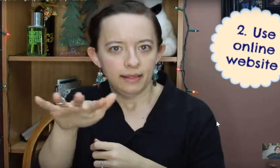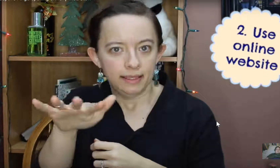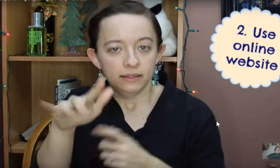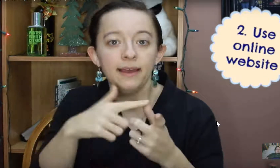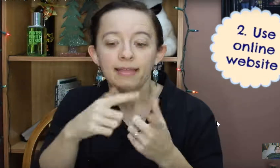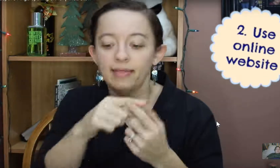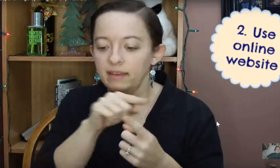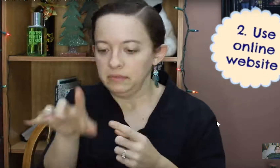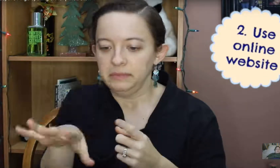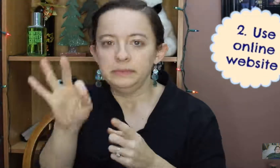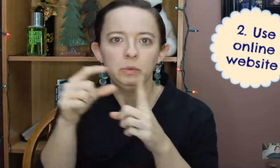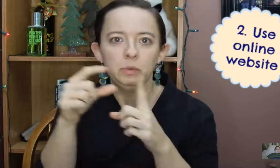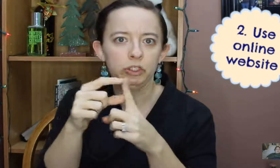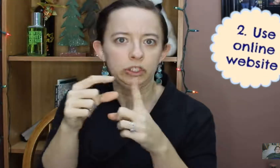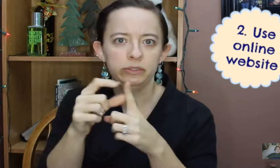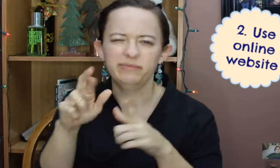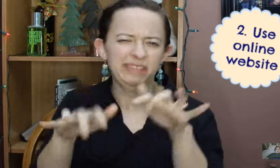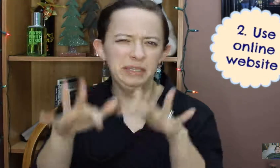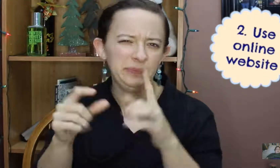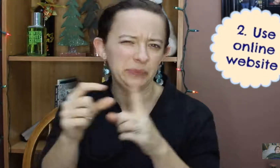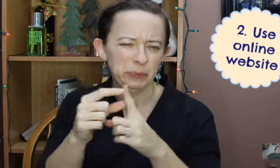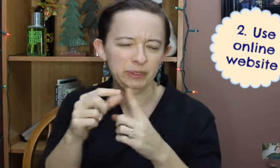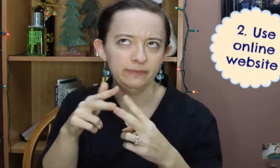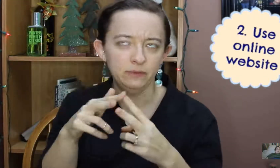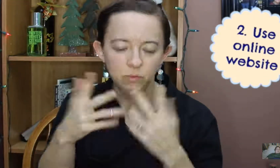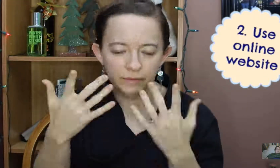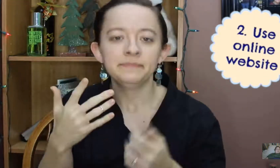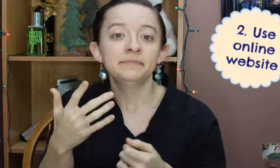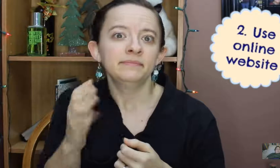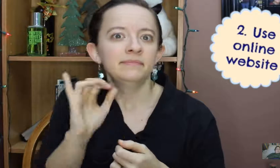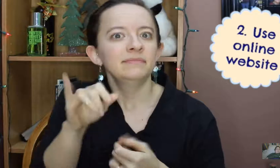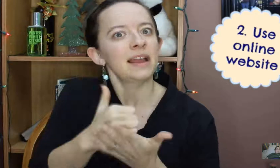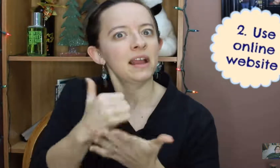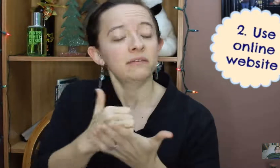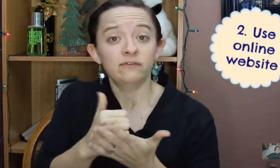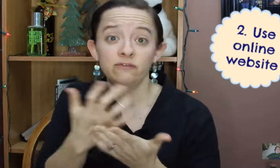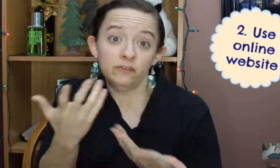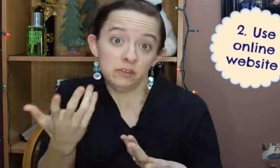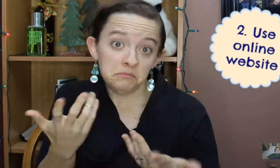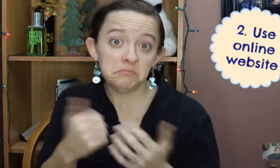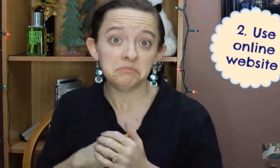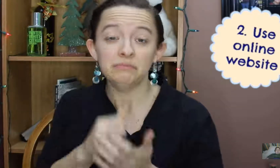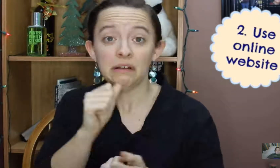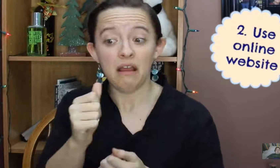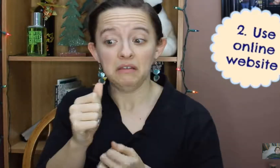meaning someone fingerspells, and you can pick a word and type in whatever word you want, and it might be